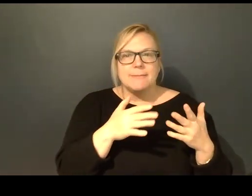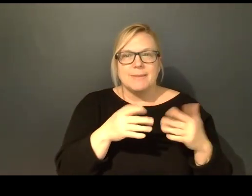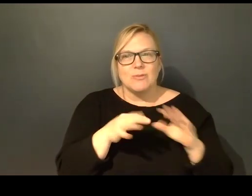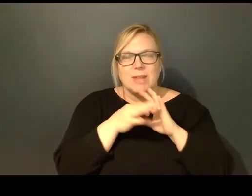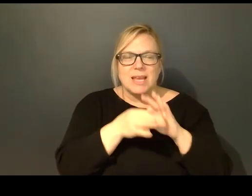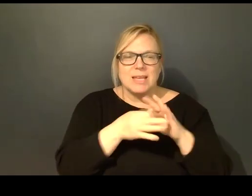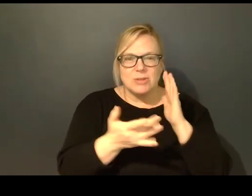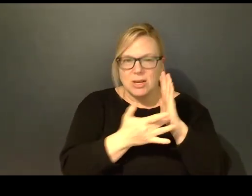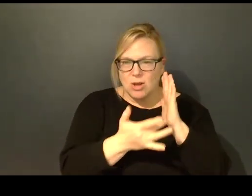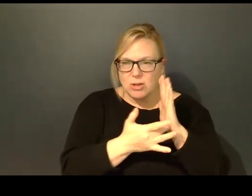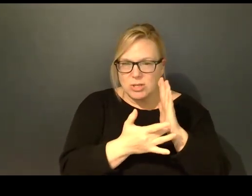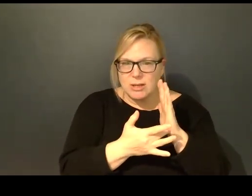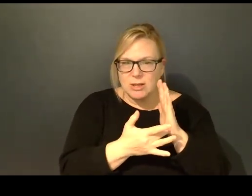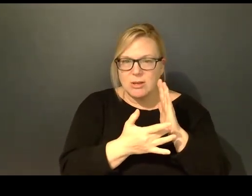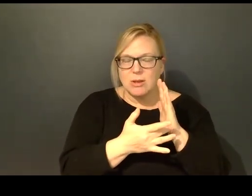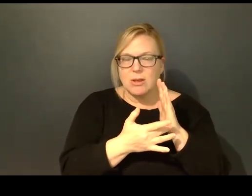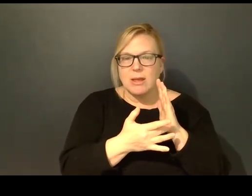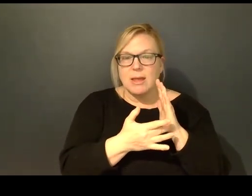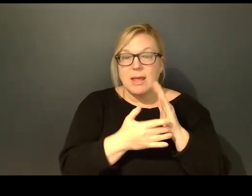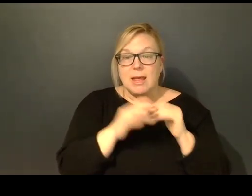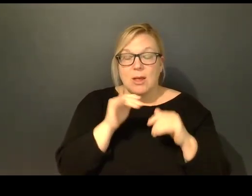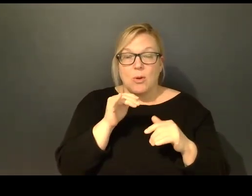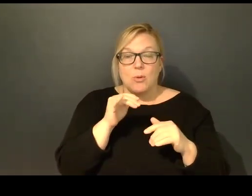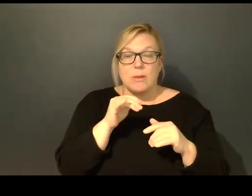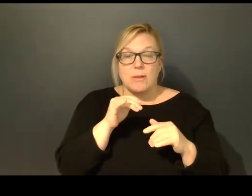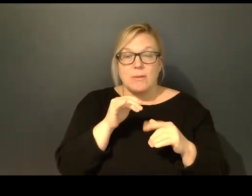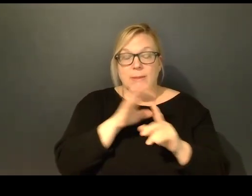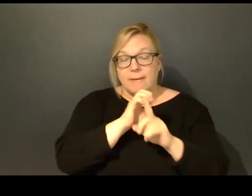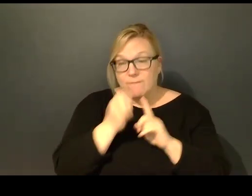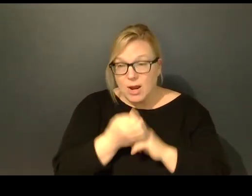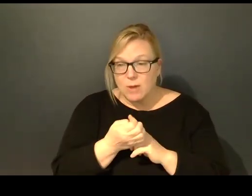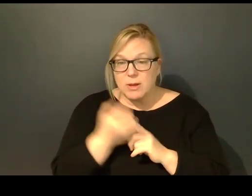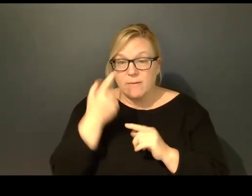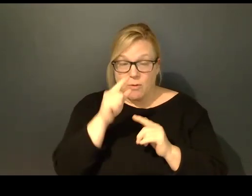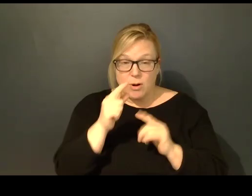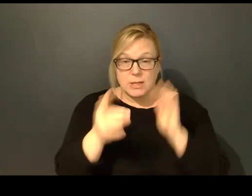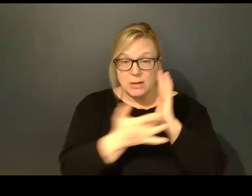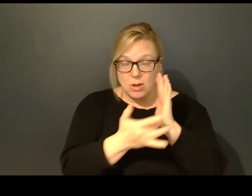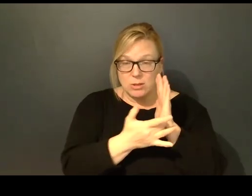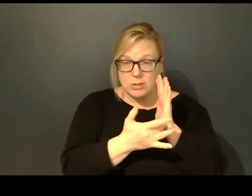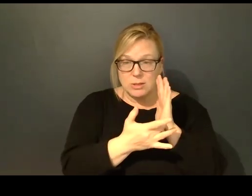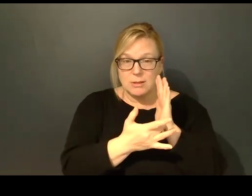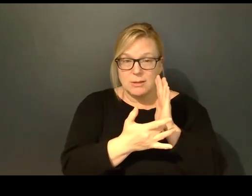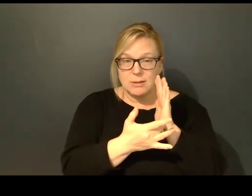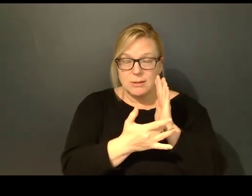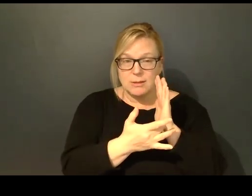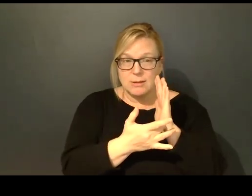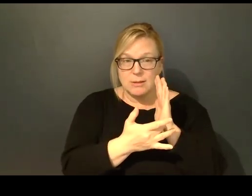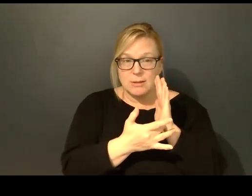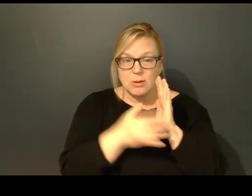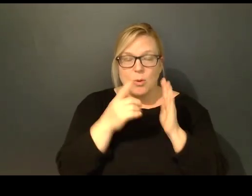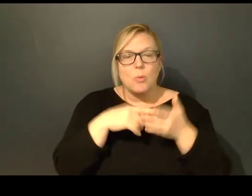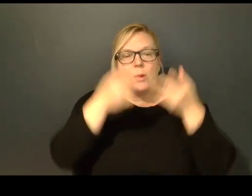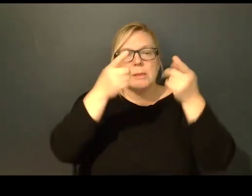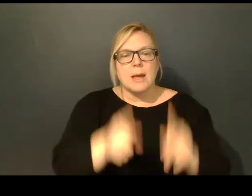part, website. In the built environment, right now, what is happening